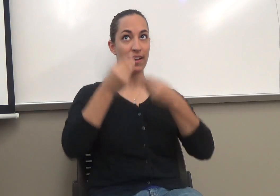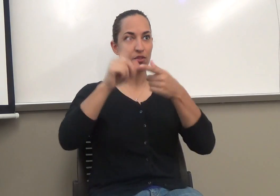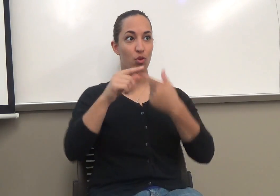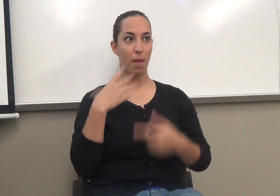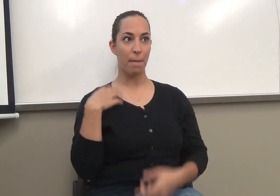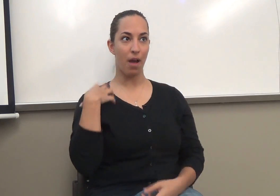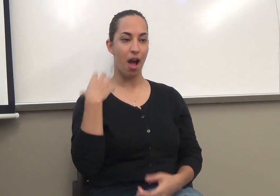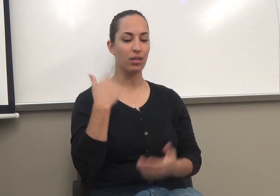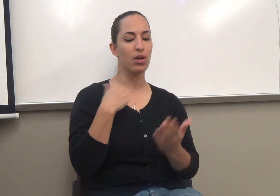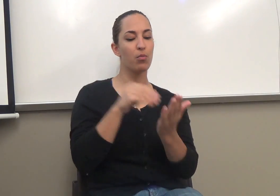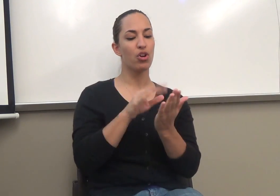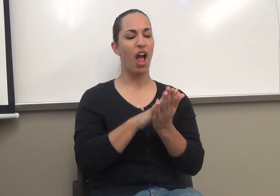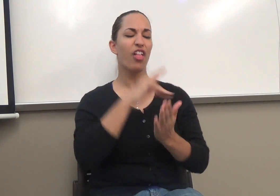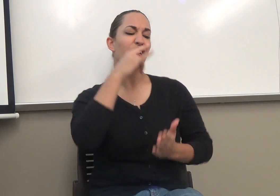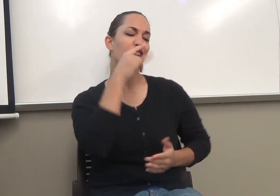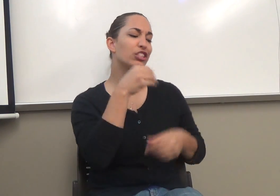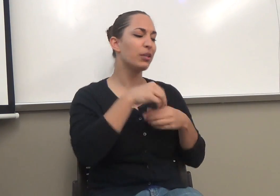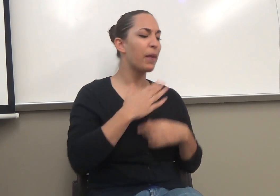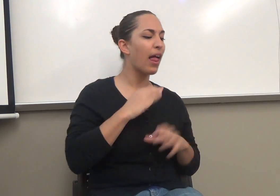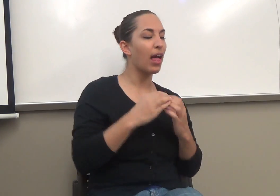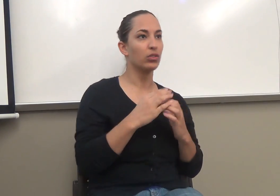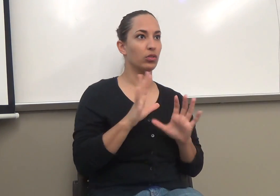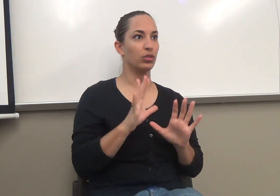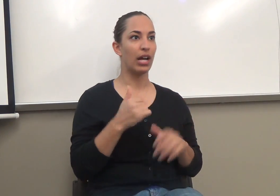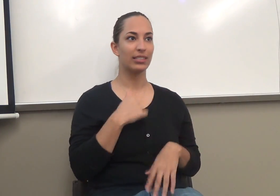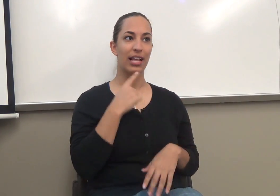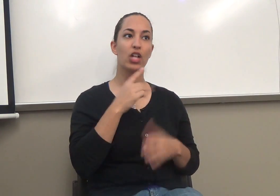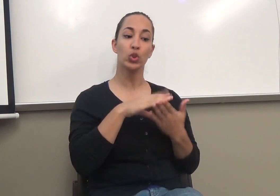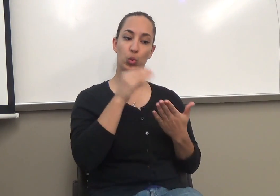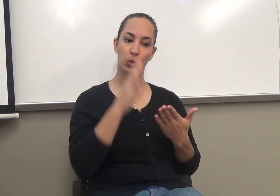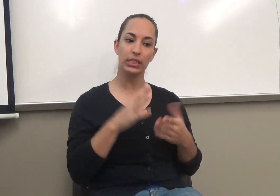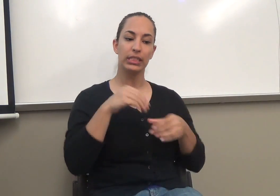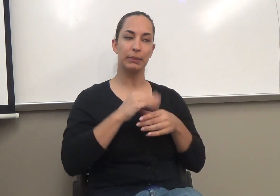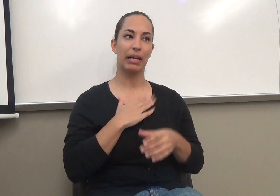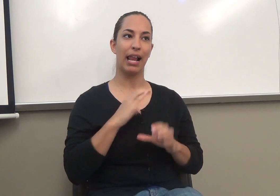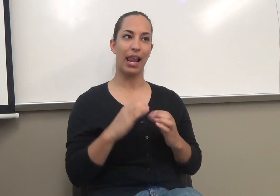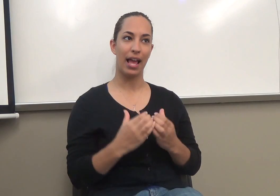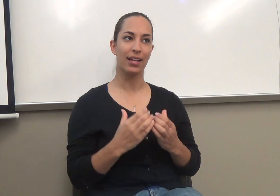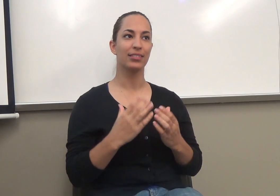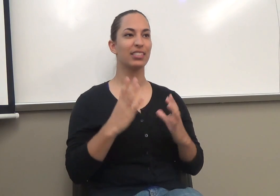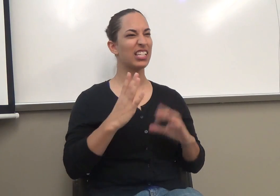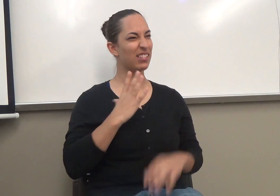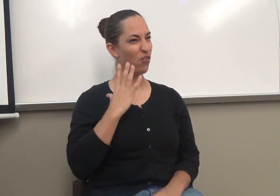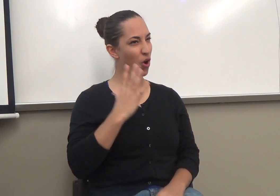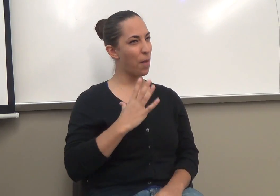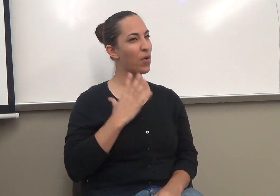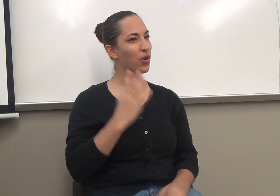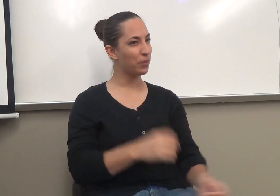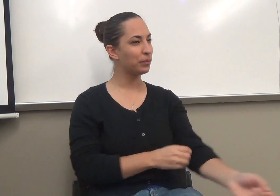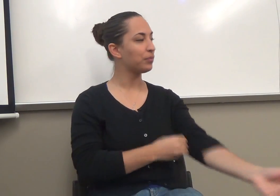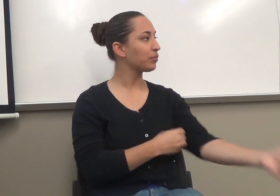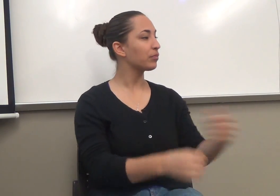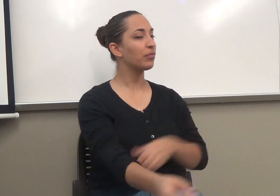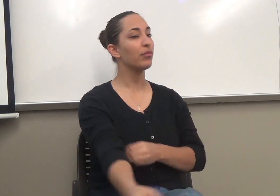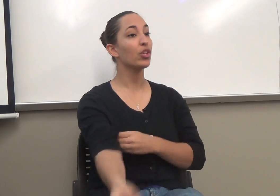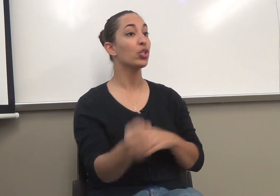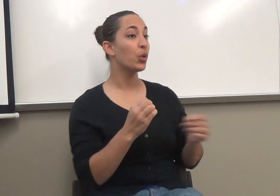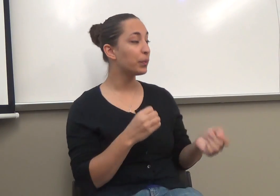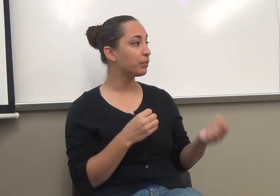boss. I'm going to say the students, right? Okay, so a kid, and